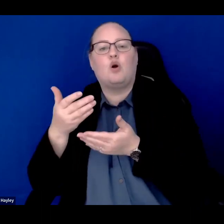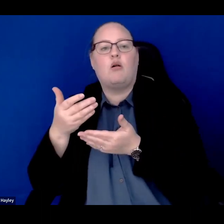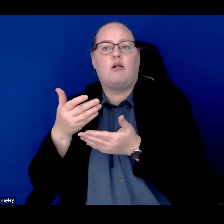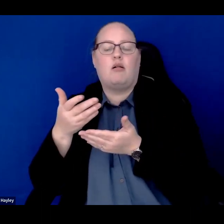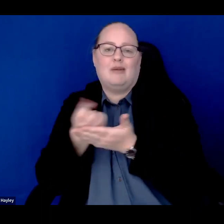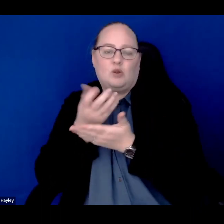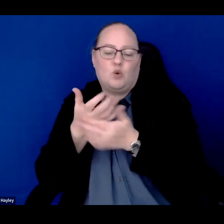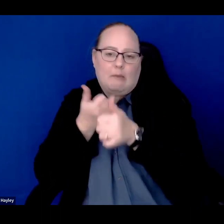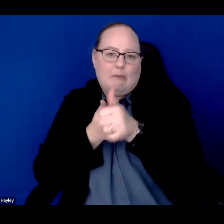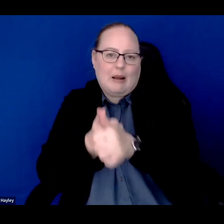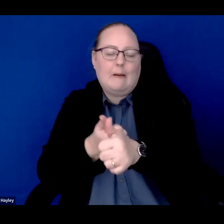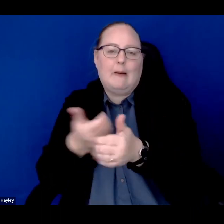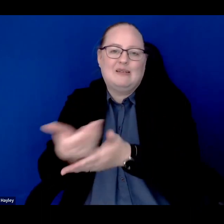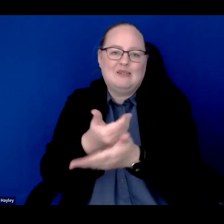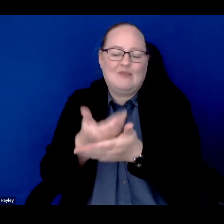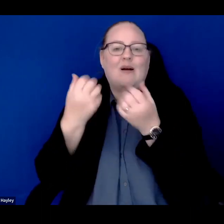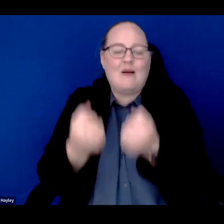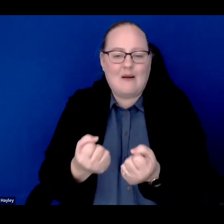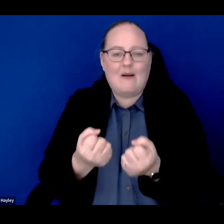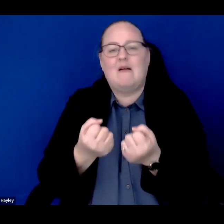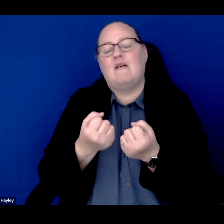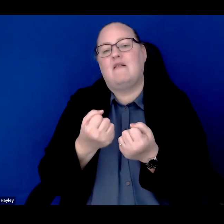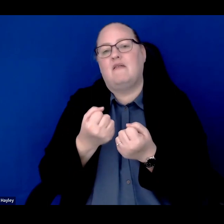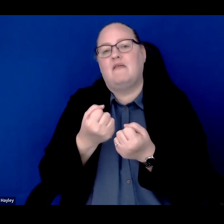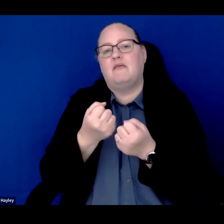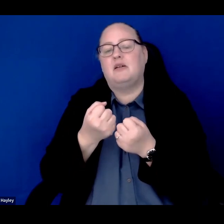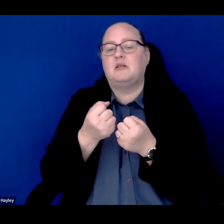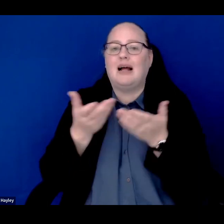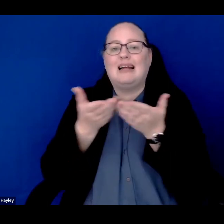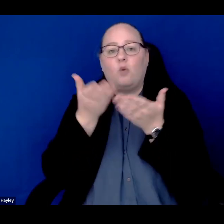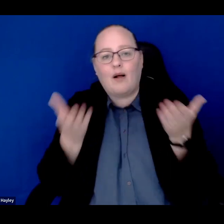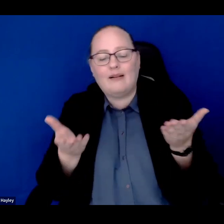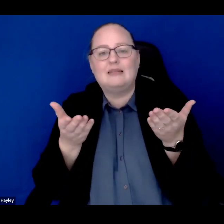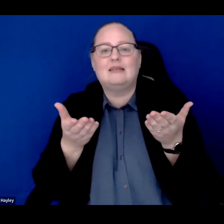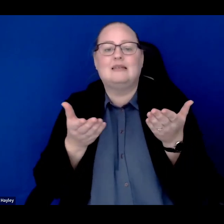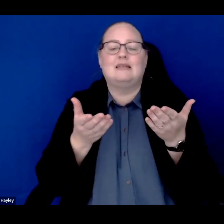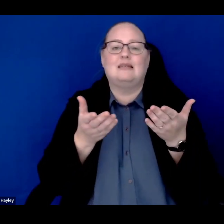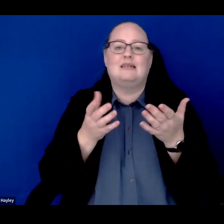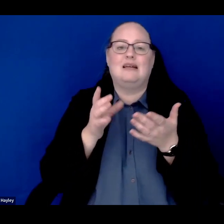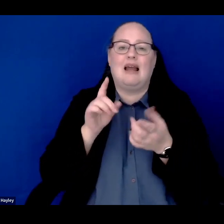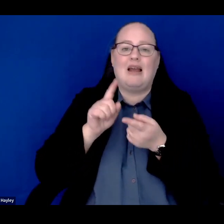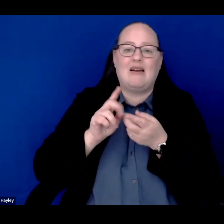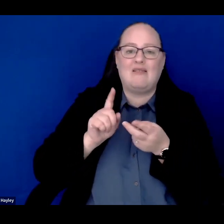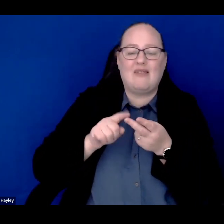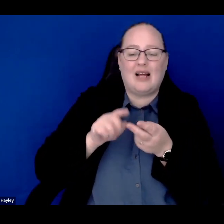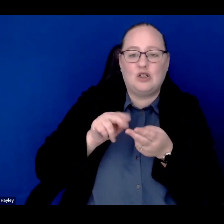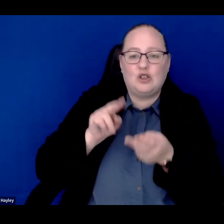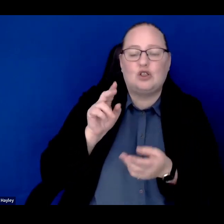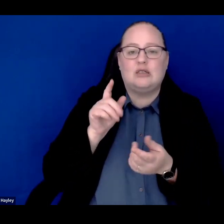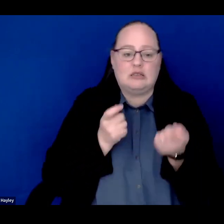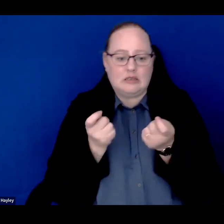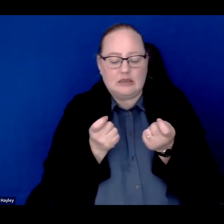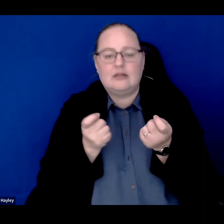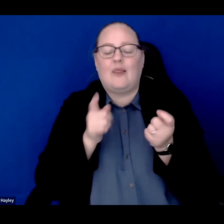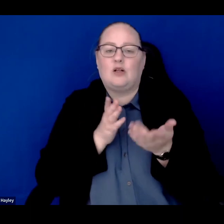employment, inequality, inflation, all these kind of stuff. That's during the diet. But over the very long term, the goal is to have this kind